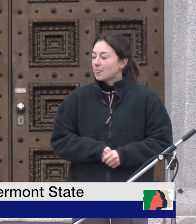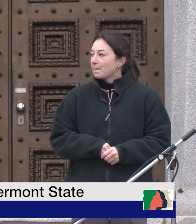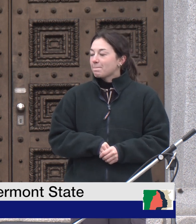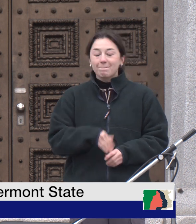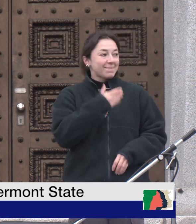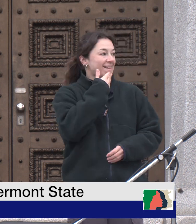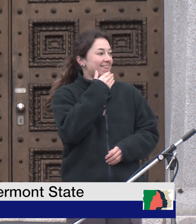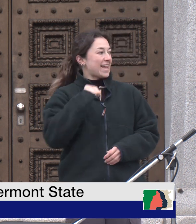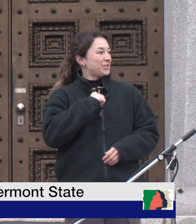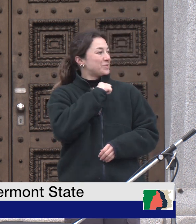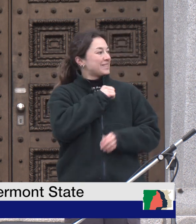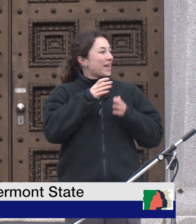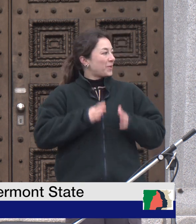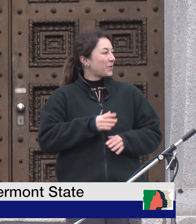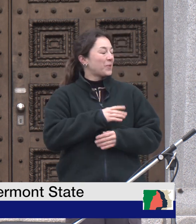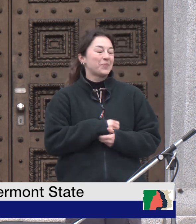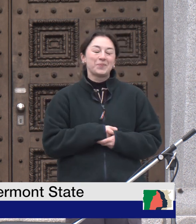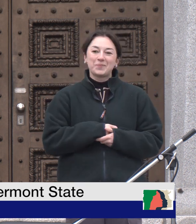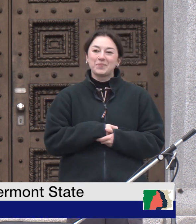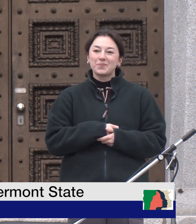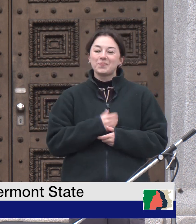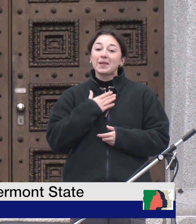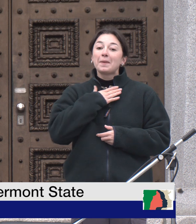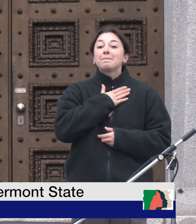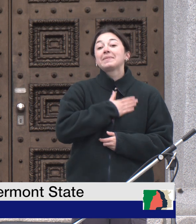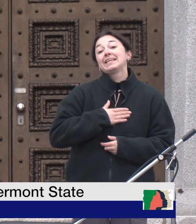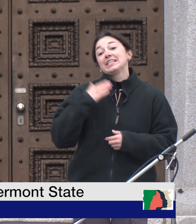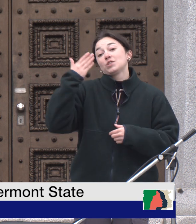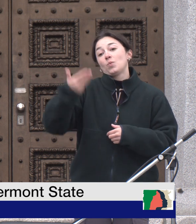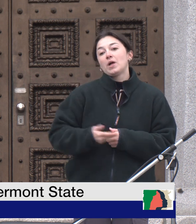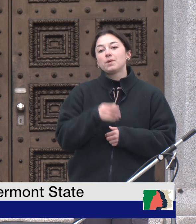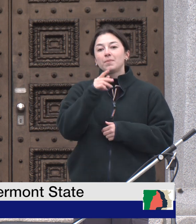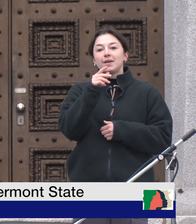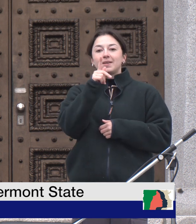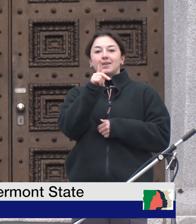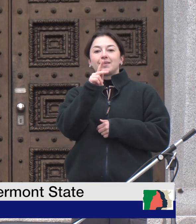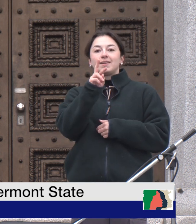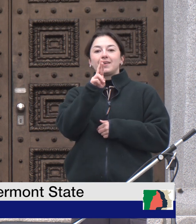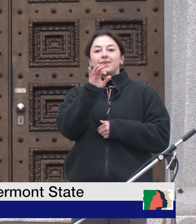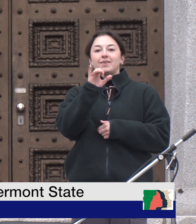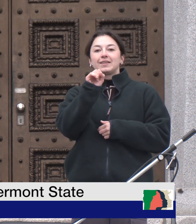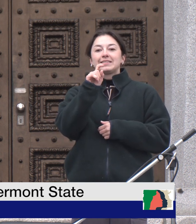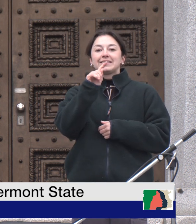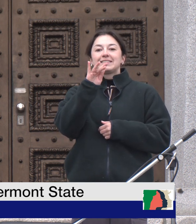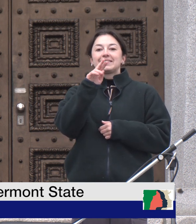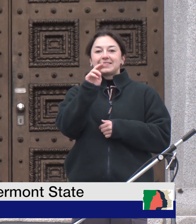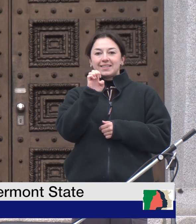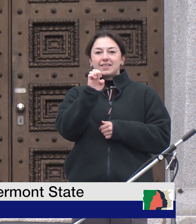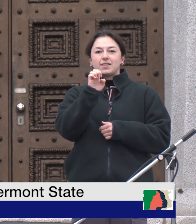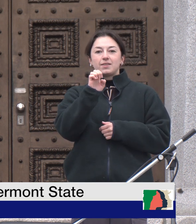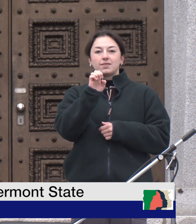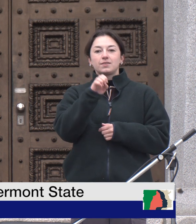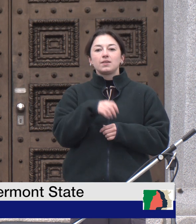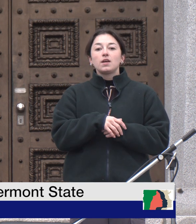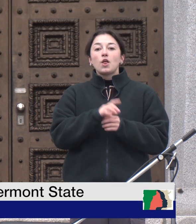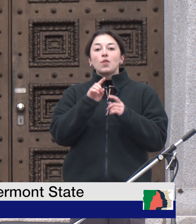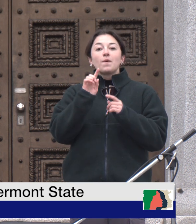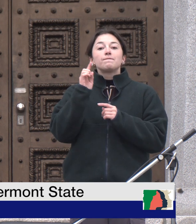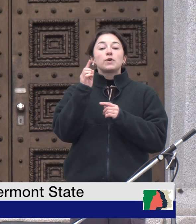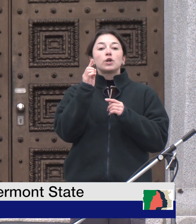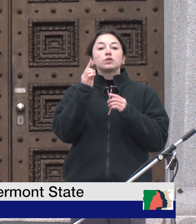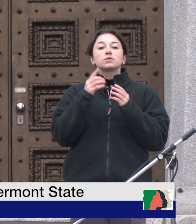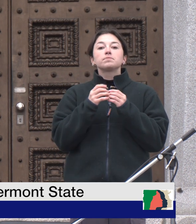Thank you, Senator Welsh. Please welcome Christine Hallquist, the first openly